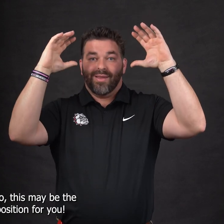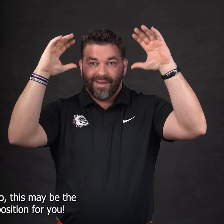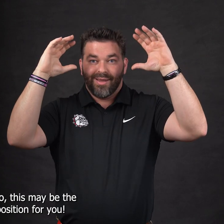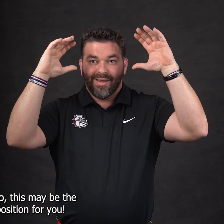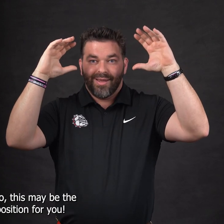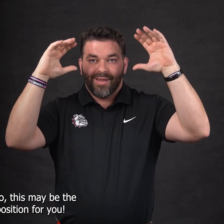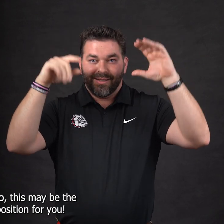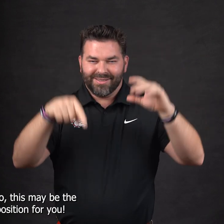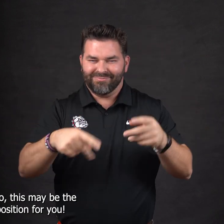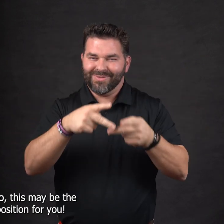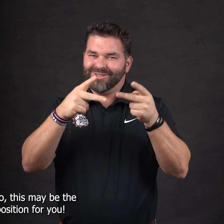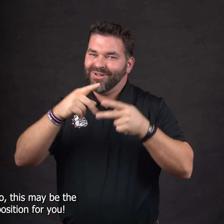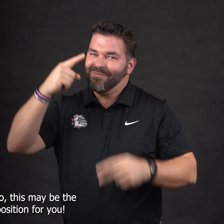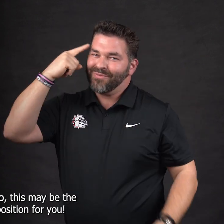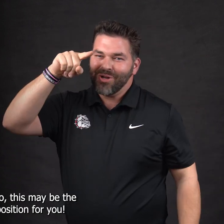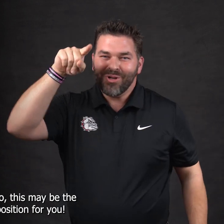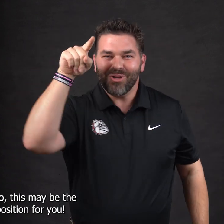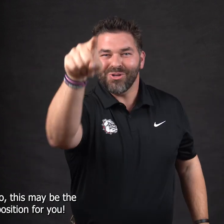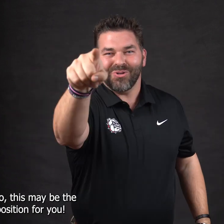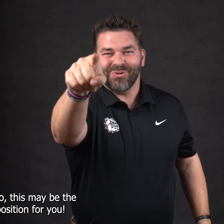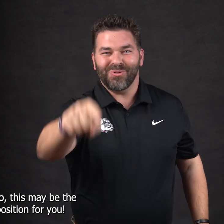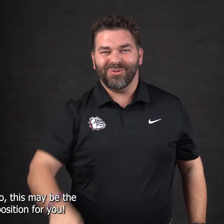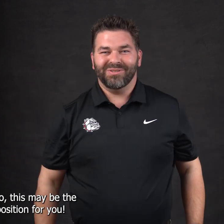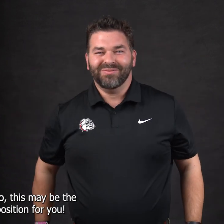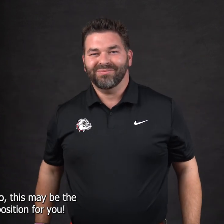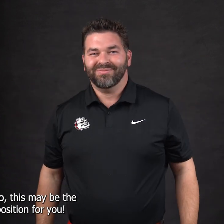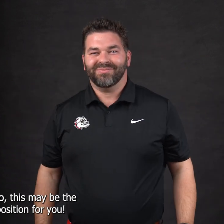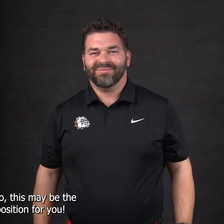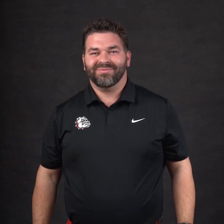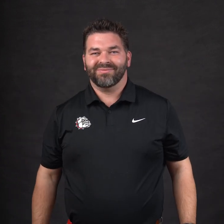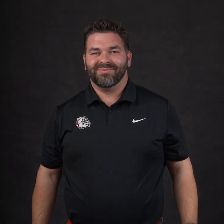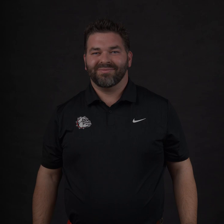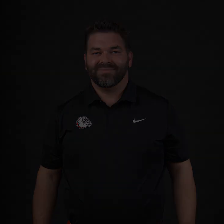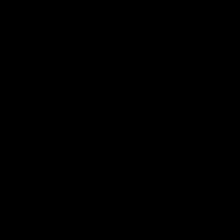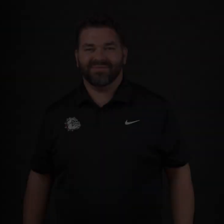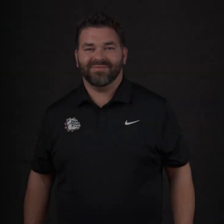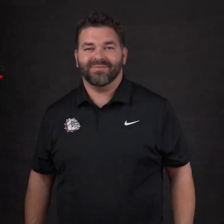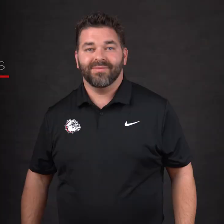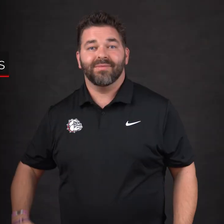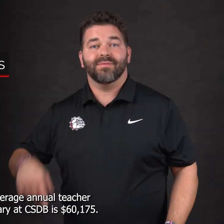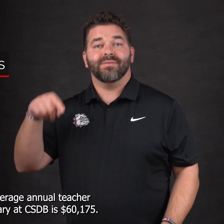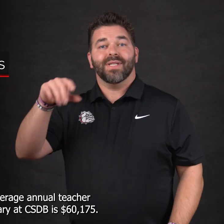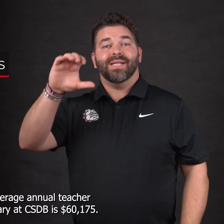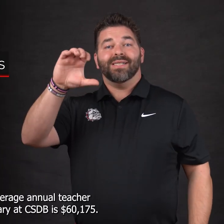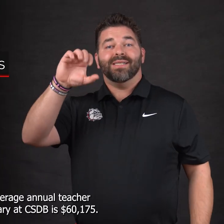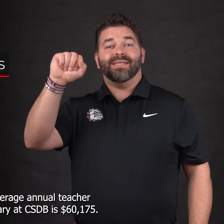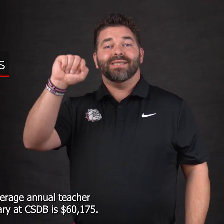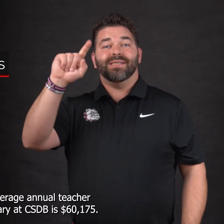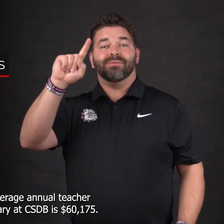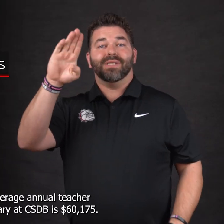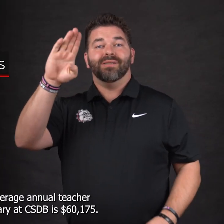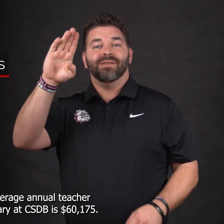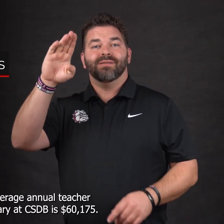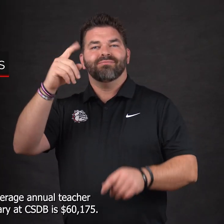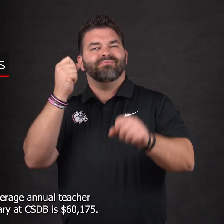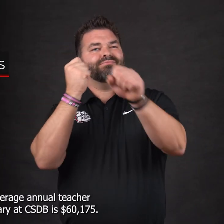If so, this may be the position for you. Title, Salary and Benefits. The average annual teacher-based salary